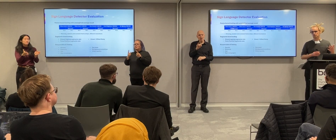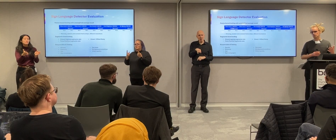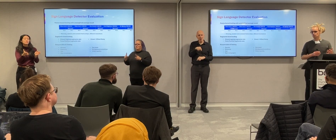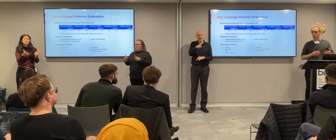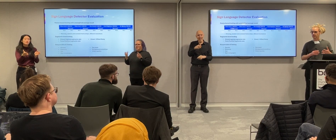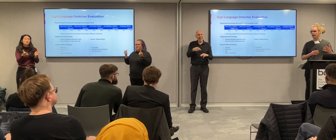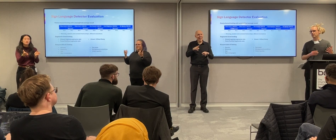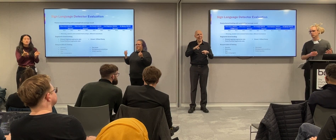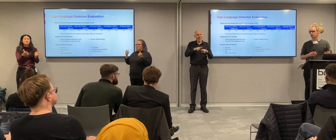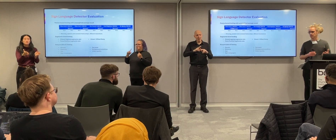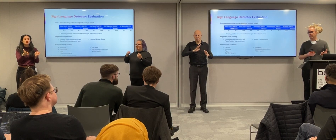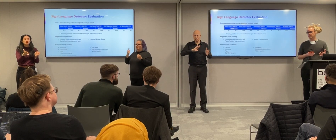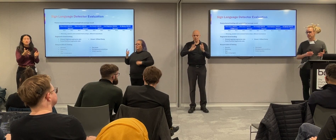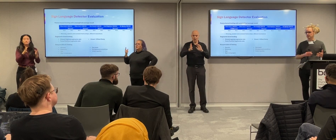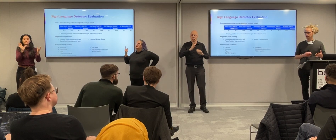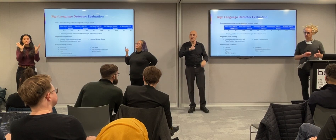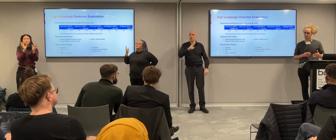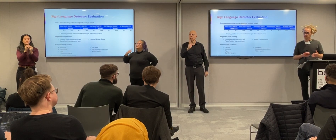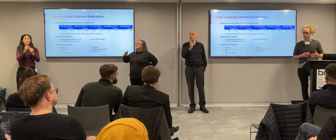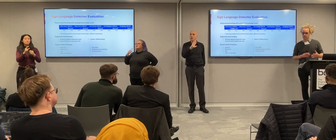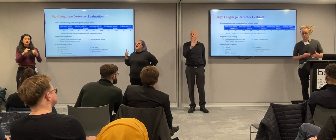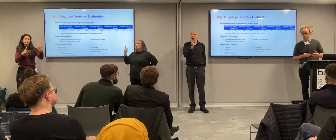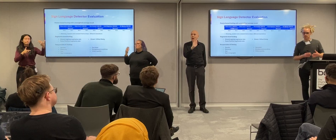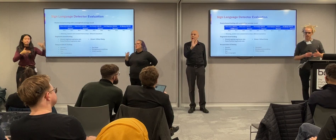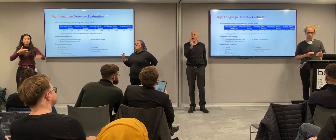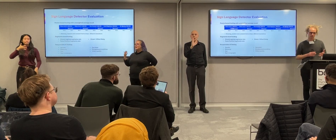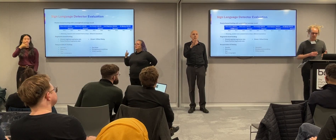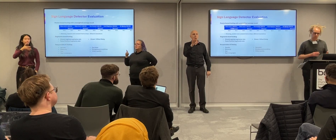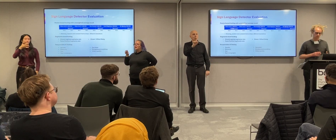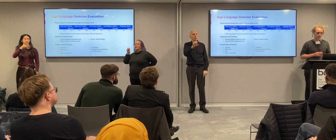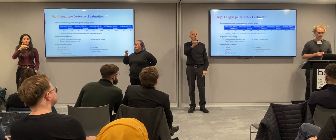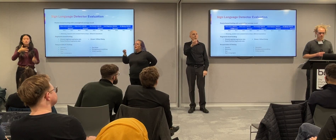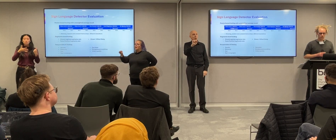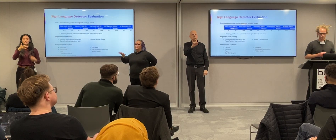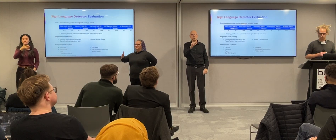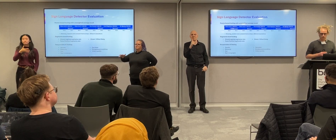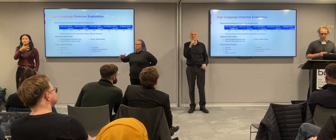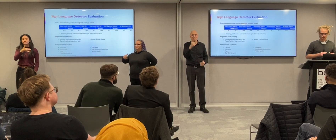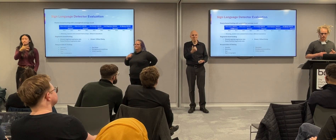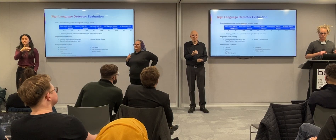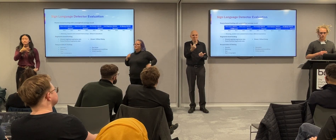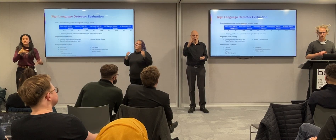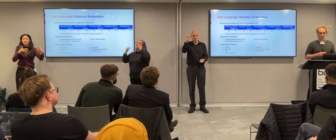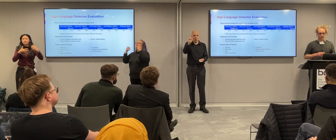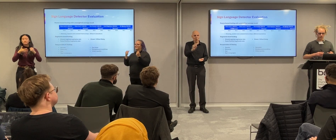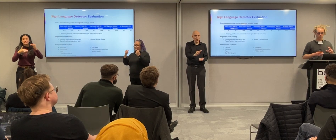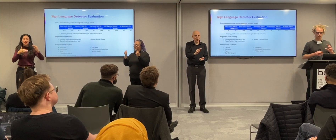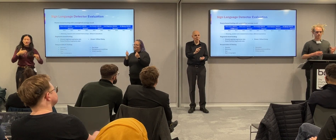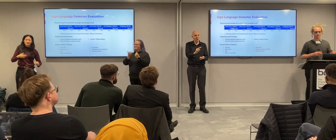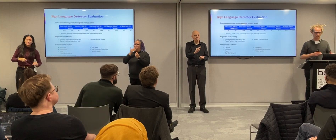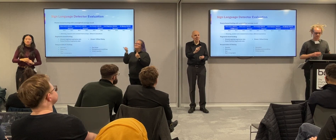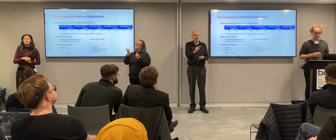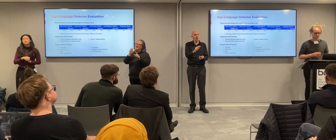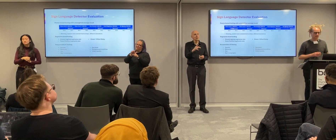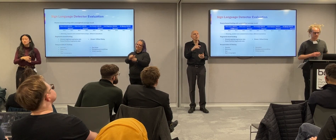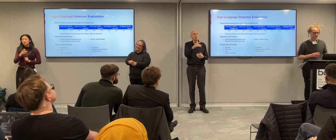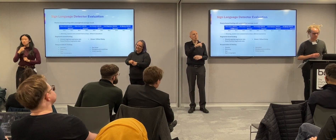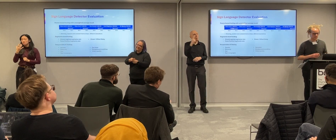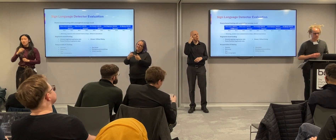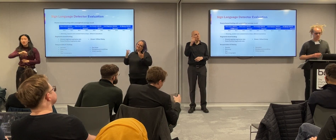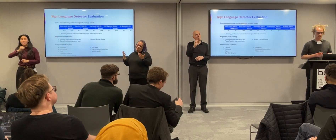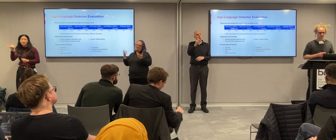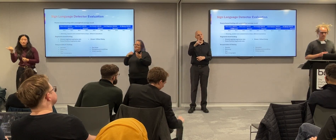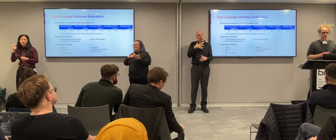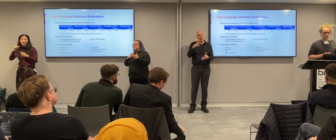signers just use one hand for signing, that actually the sign detection isn't as reliable. So we started recording like a particular test set for that